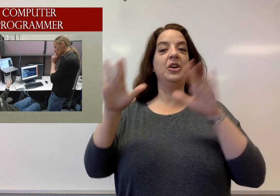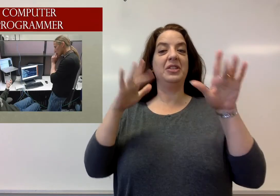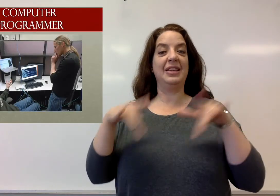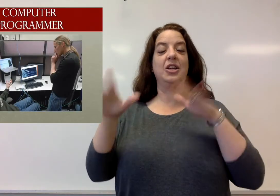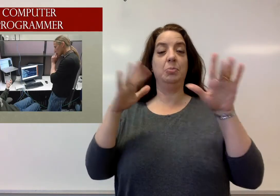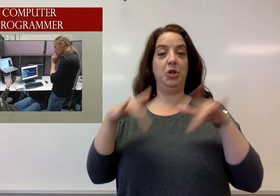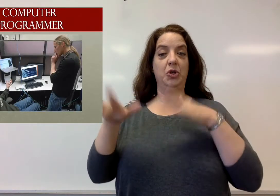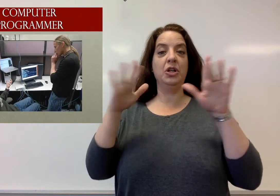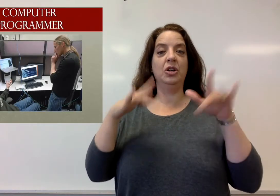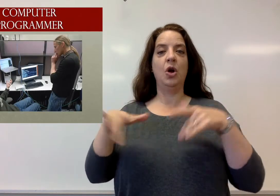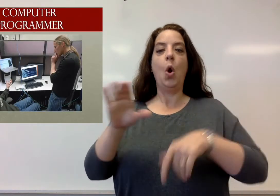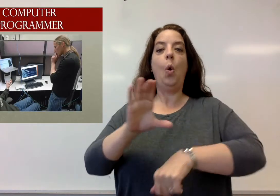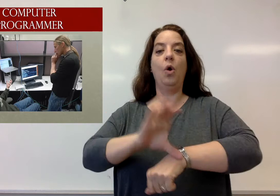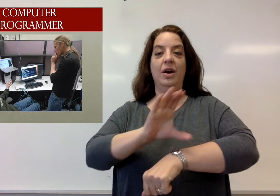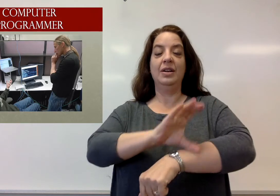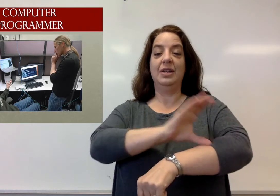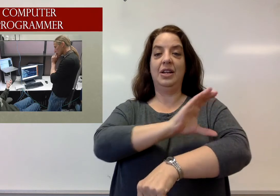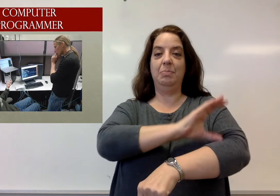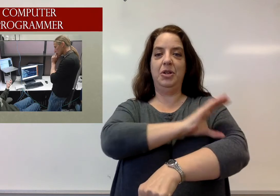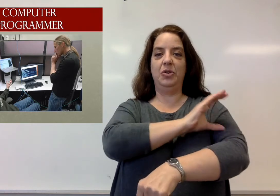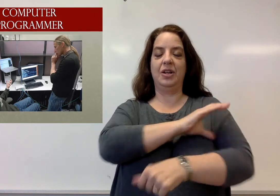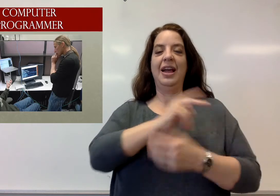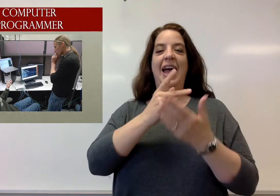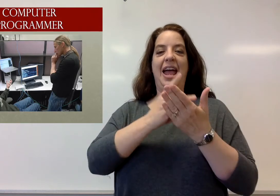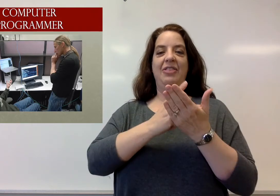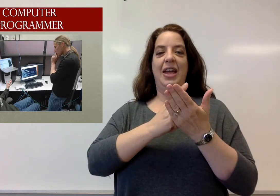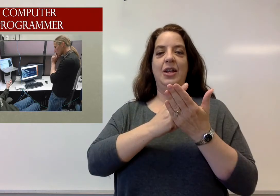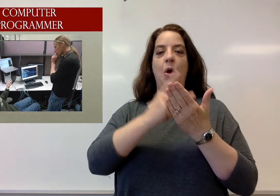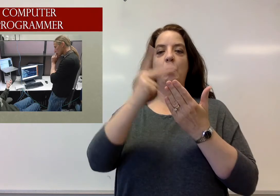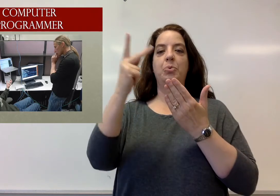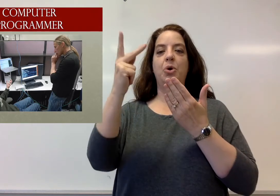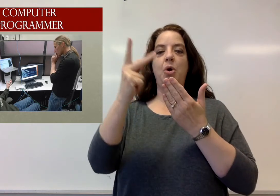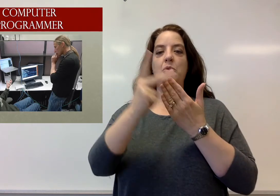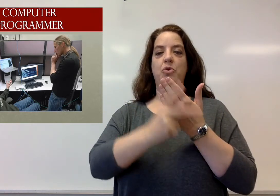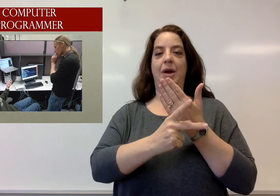sign computer or computer, and then program.